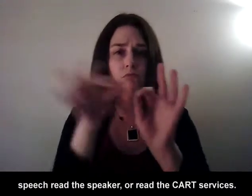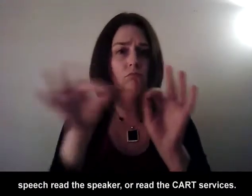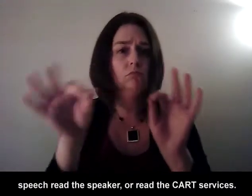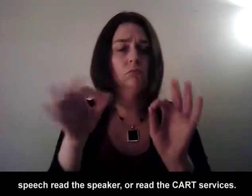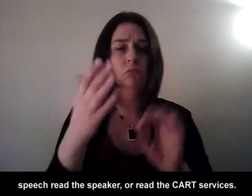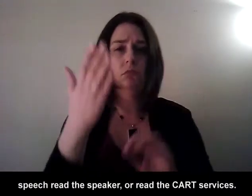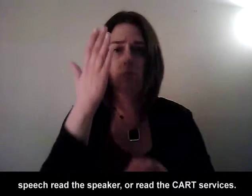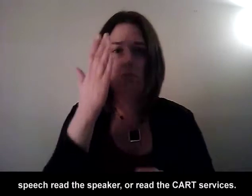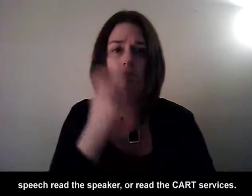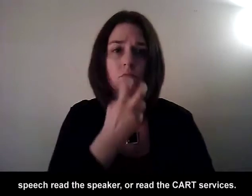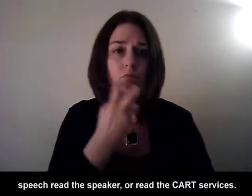services.